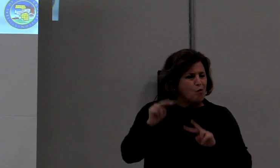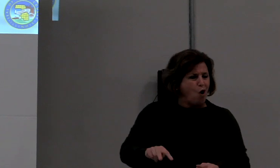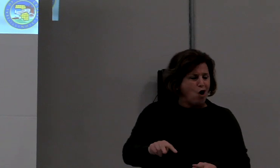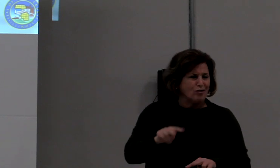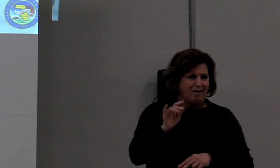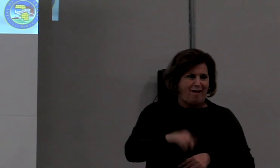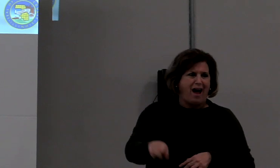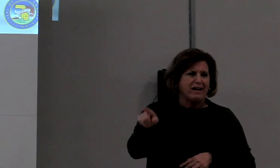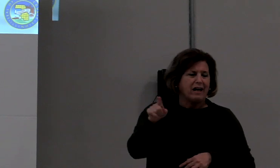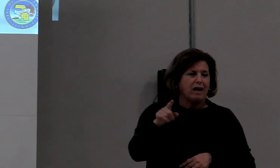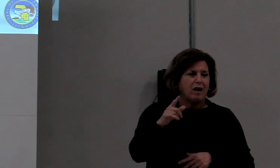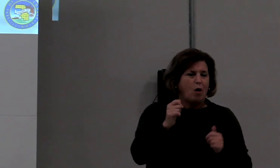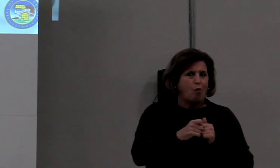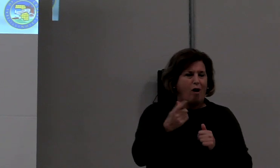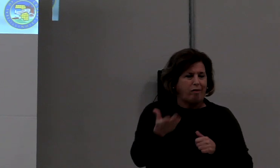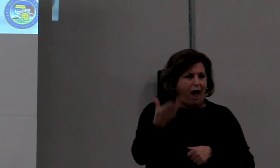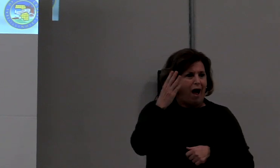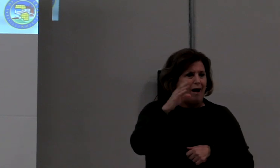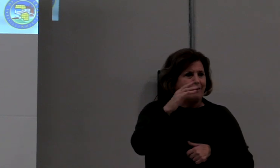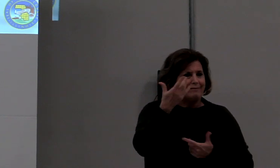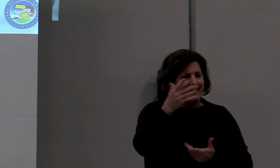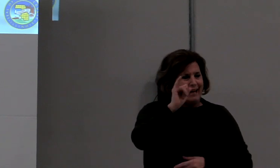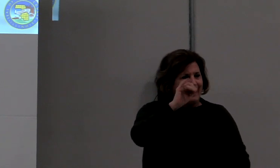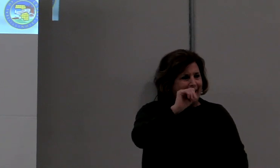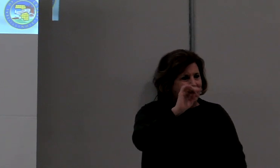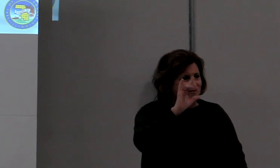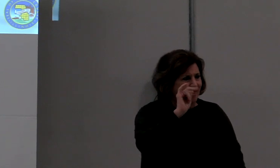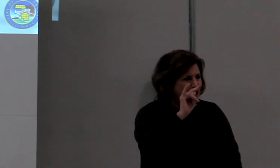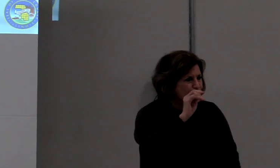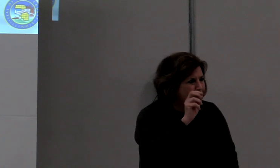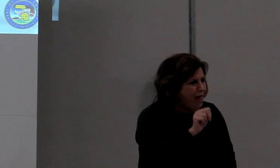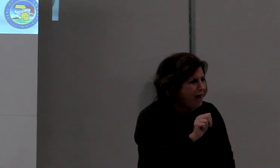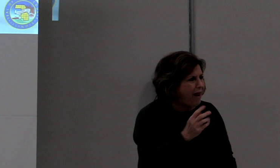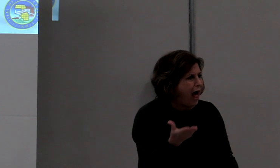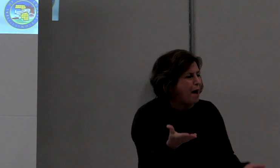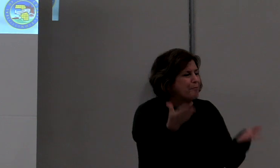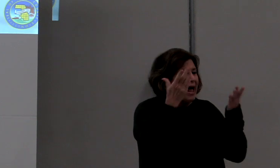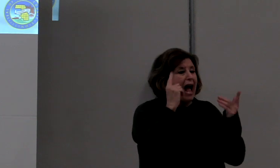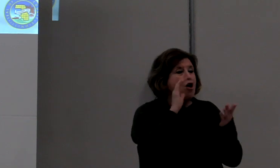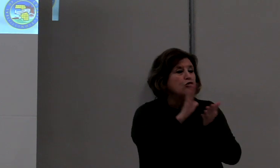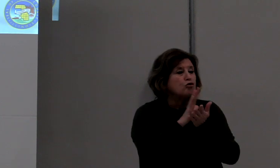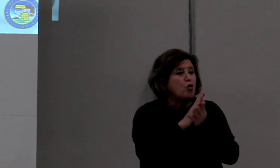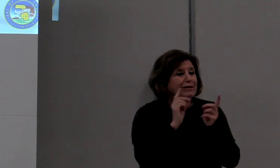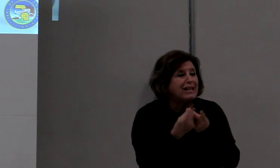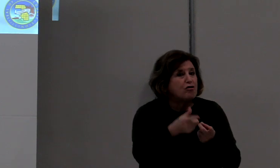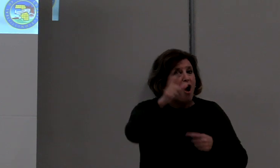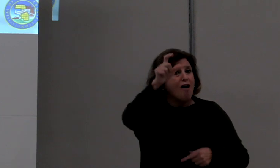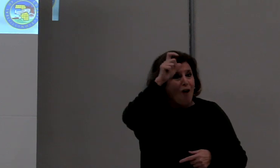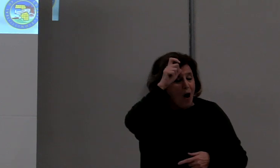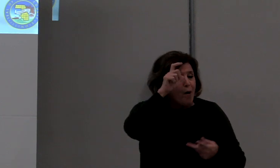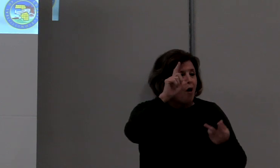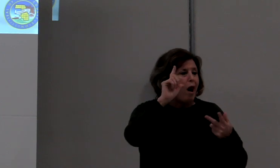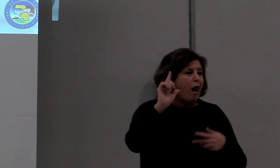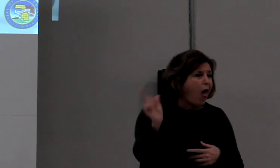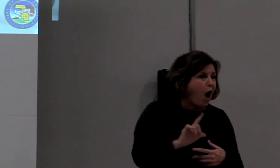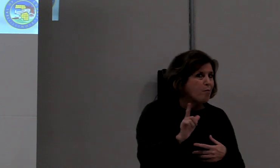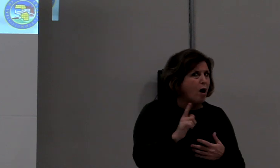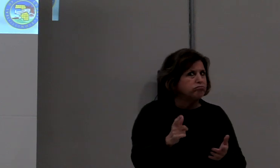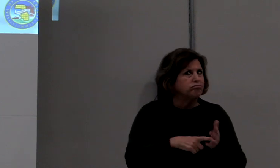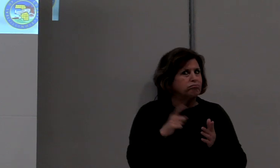is with a high inflation rate, there's going to be school districts and fire districts and library districts, they're going to